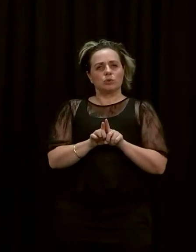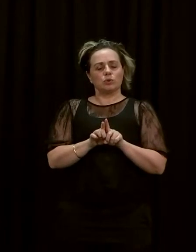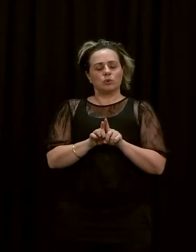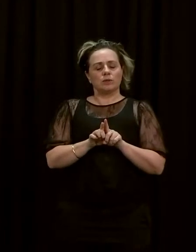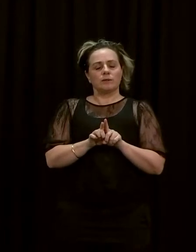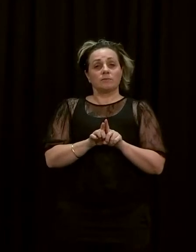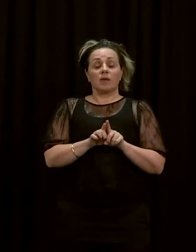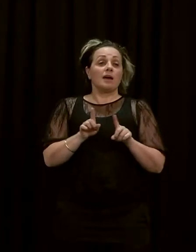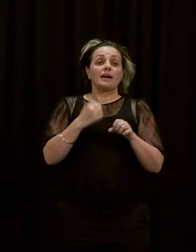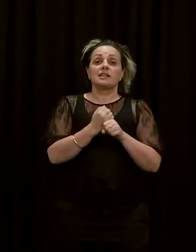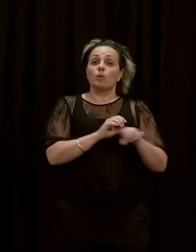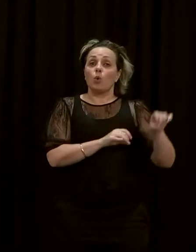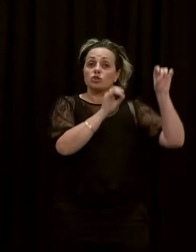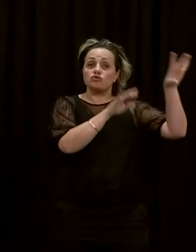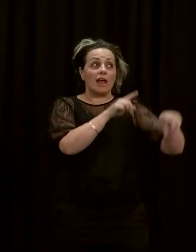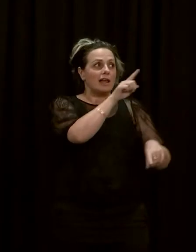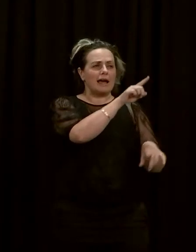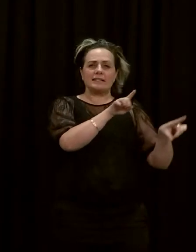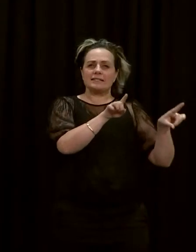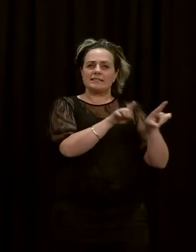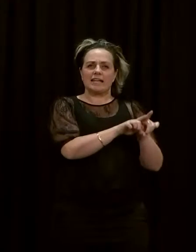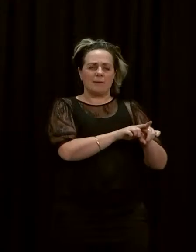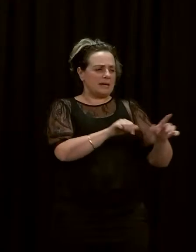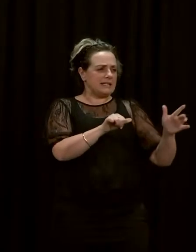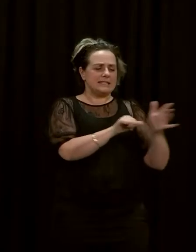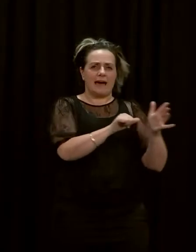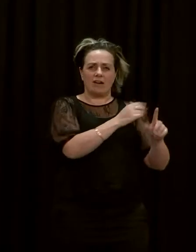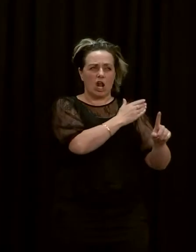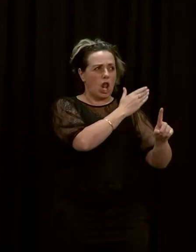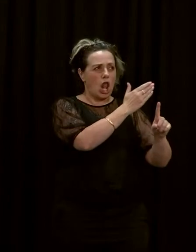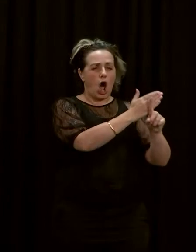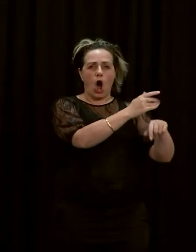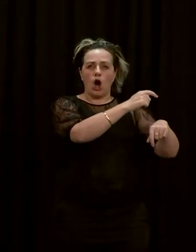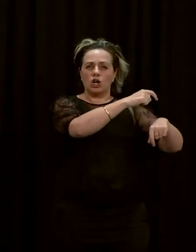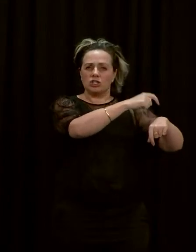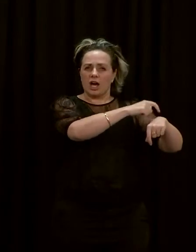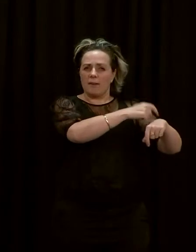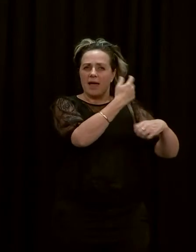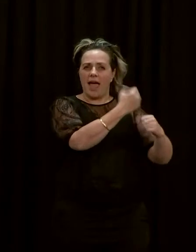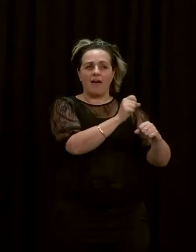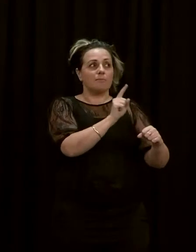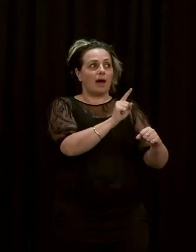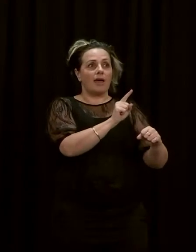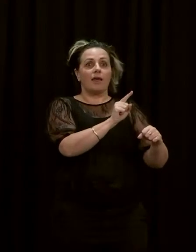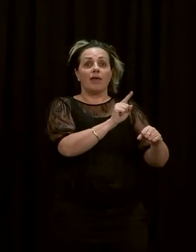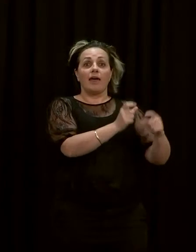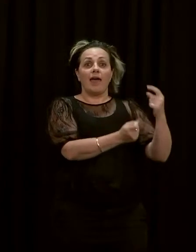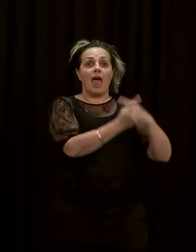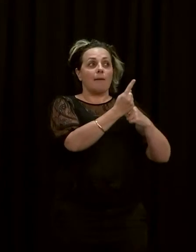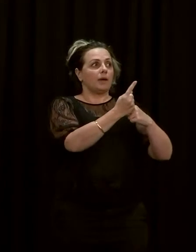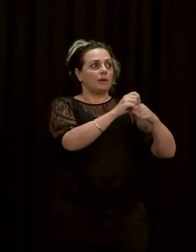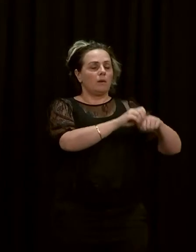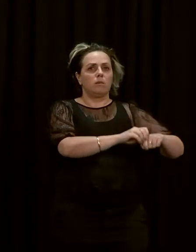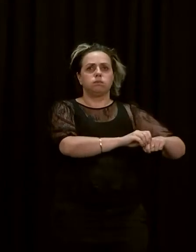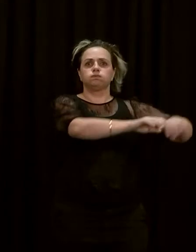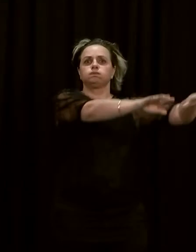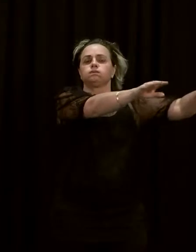at Australia, who had the same restrictions for a very long period, and then you just see it a tipping point after a period of time where cases just